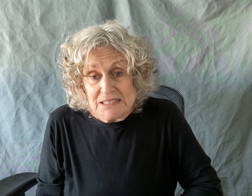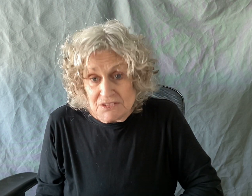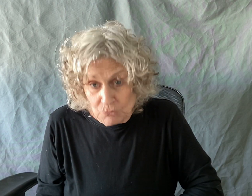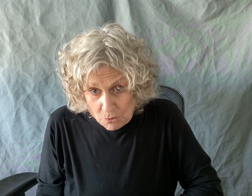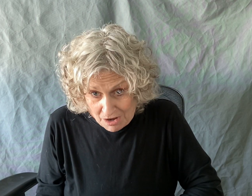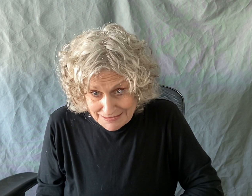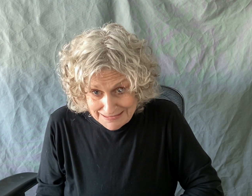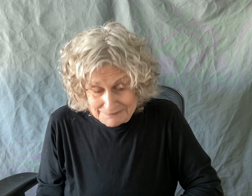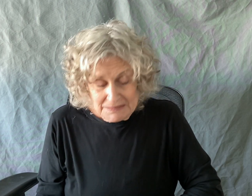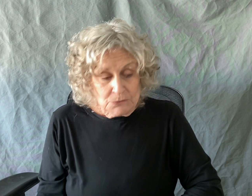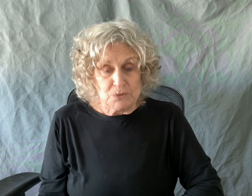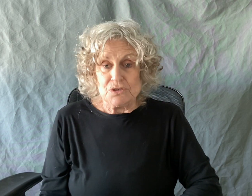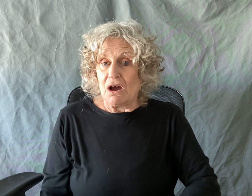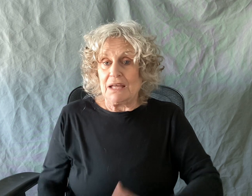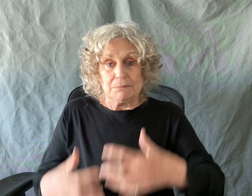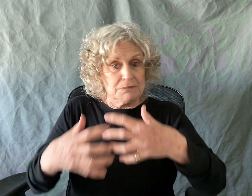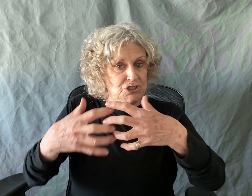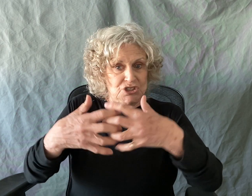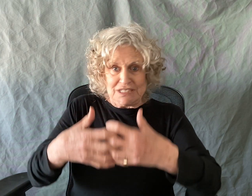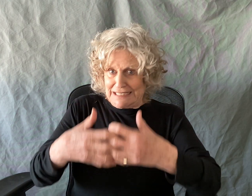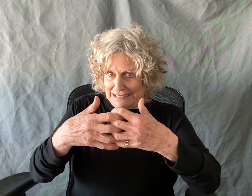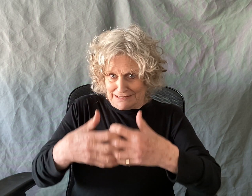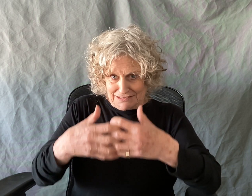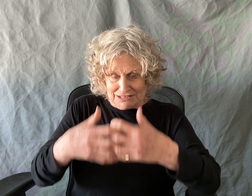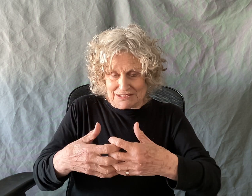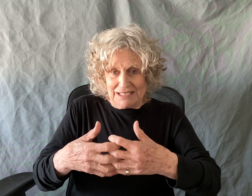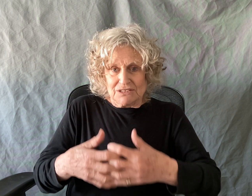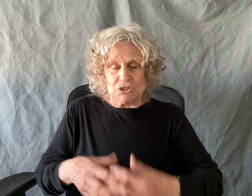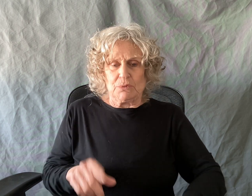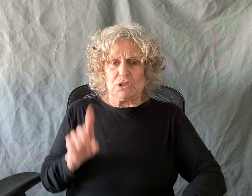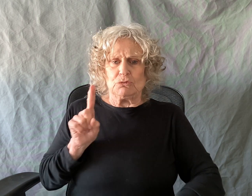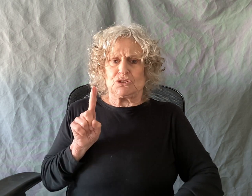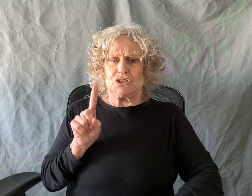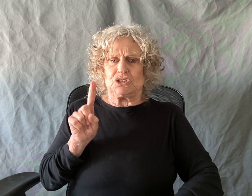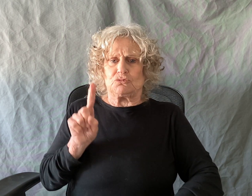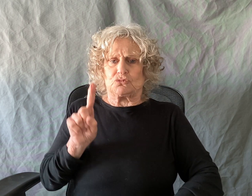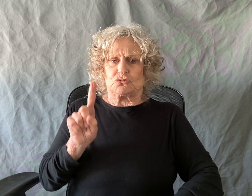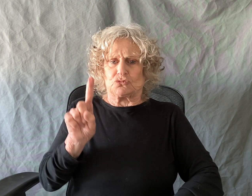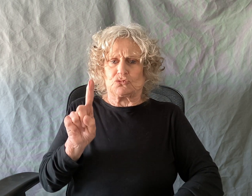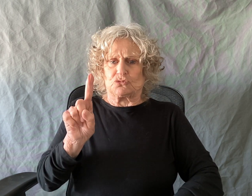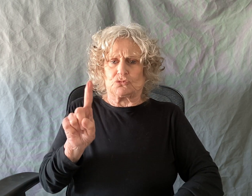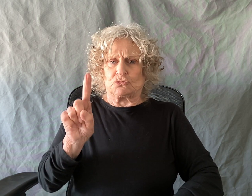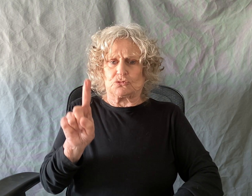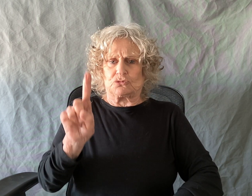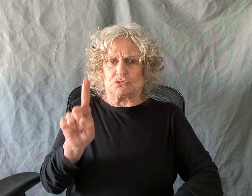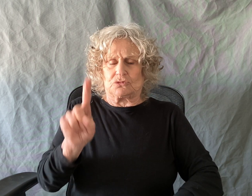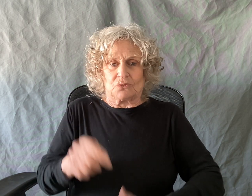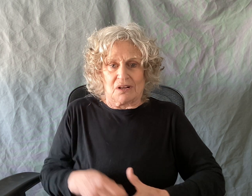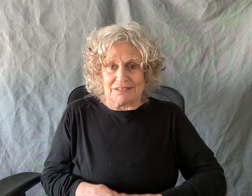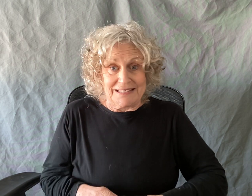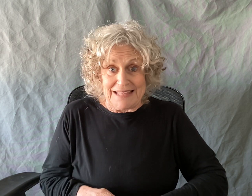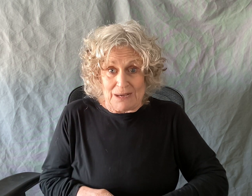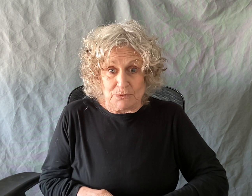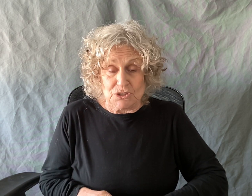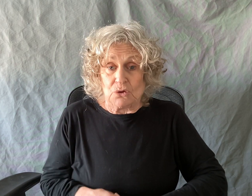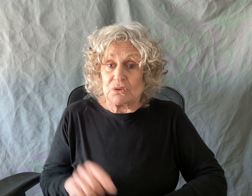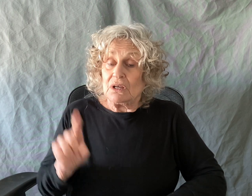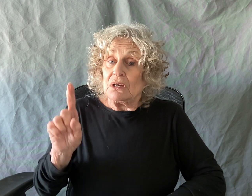of walking. We're not machines. So we don't just walk like that. We don't.